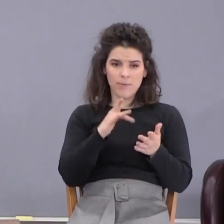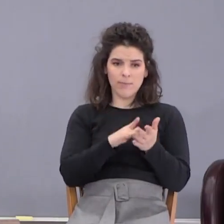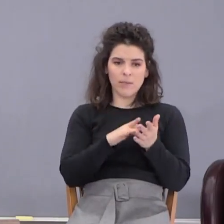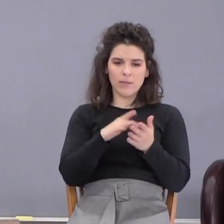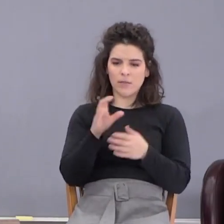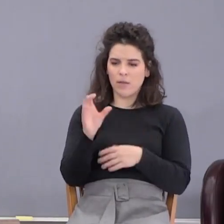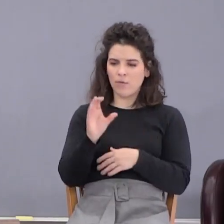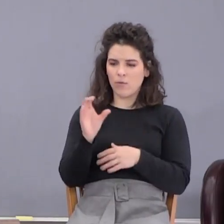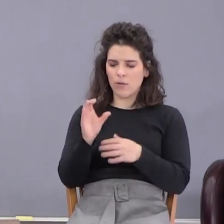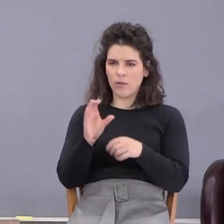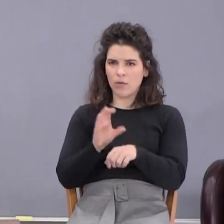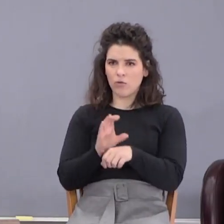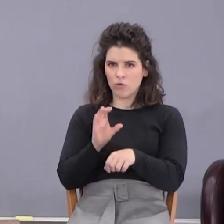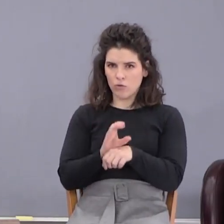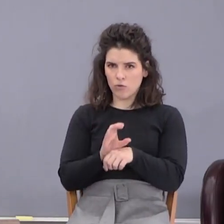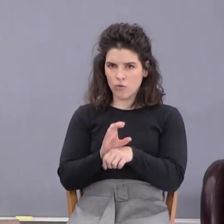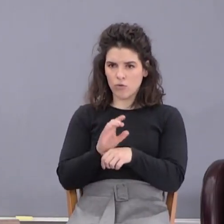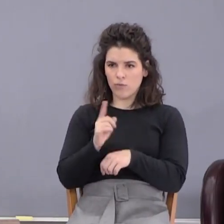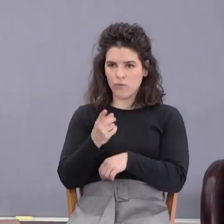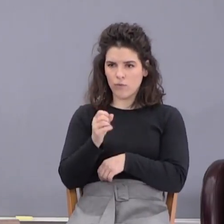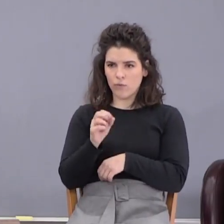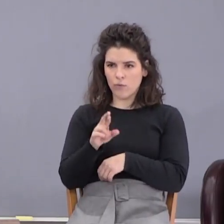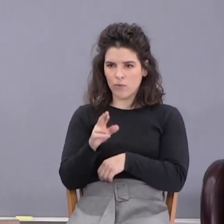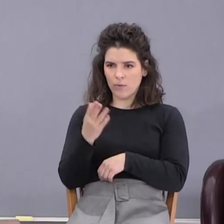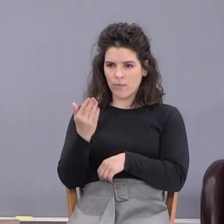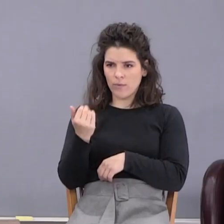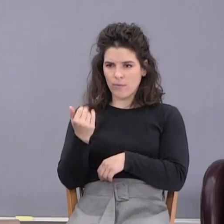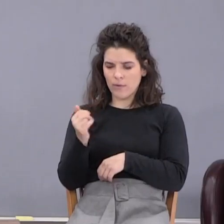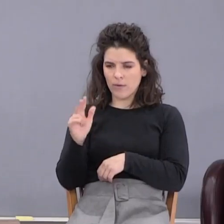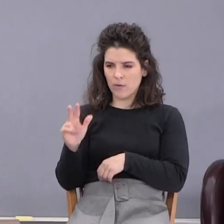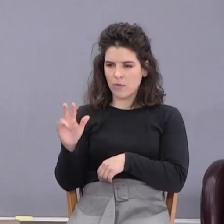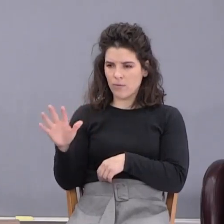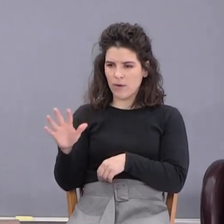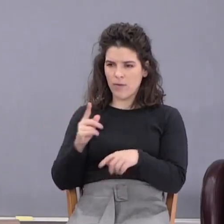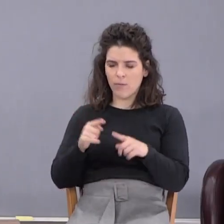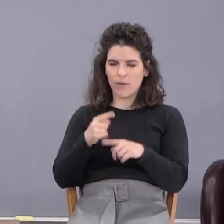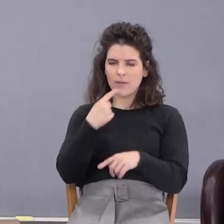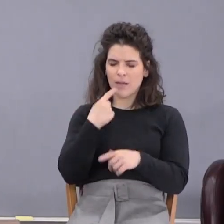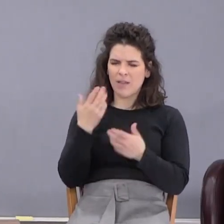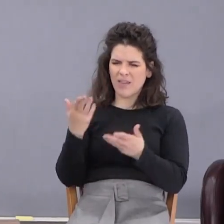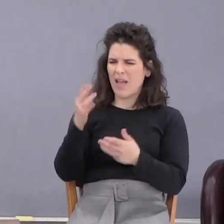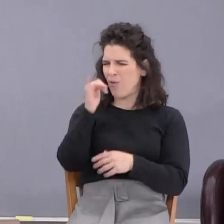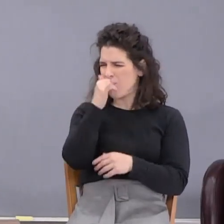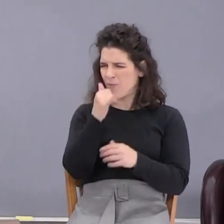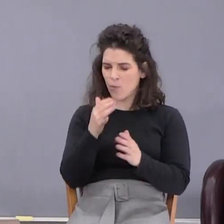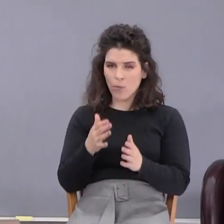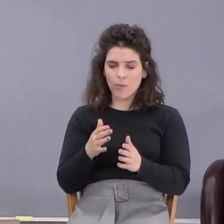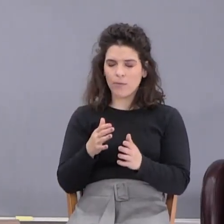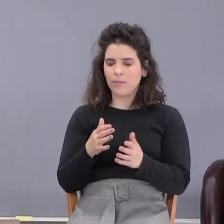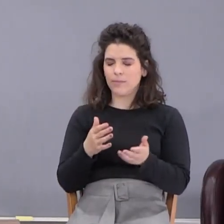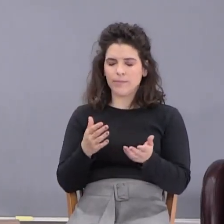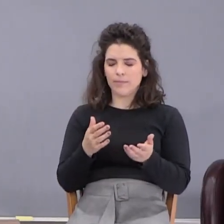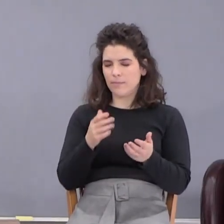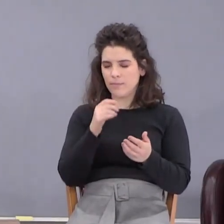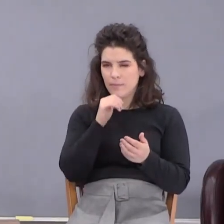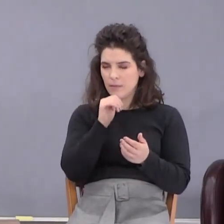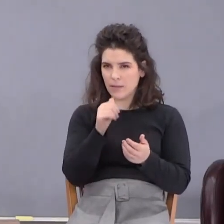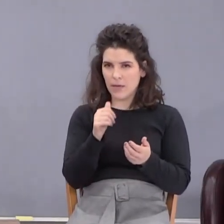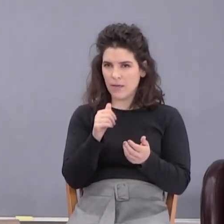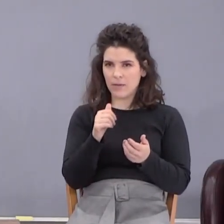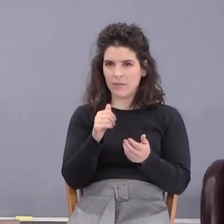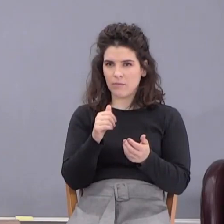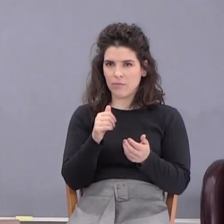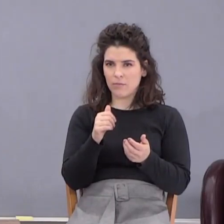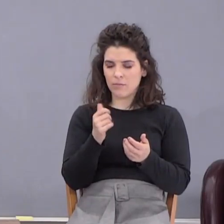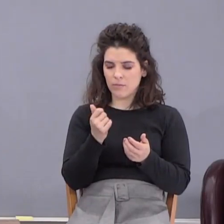the Corinthian assembly. So in 1 Corinthians chapter 15, verse 35, when he says, thou fool, he's not, you know,